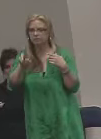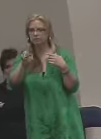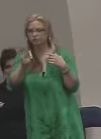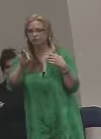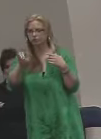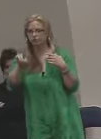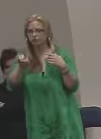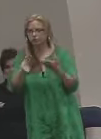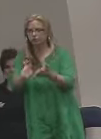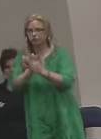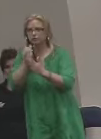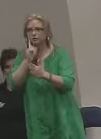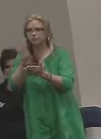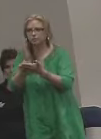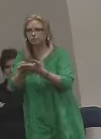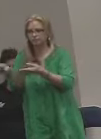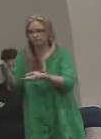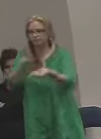compensation.